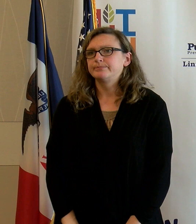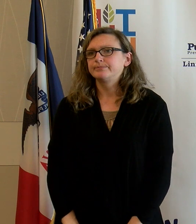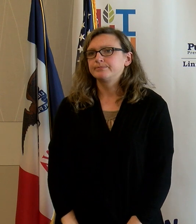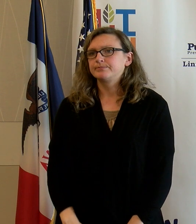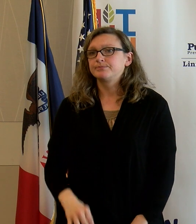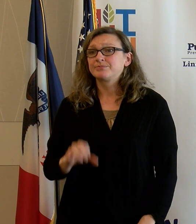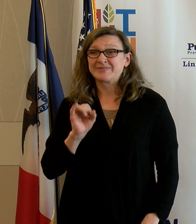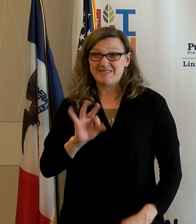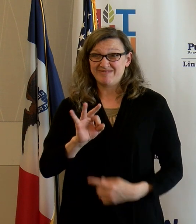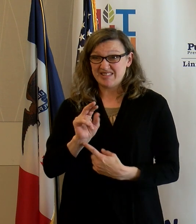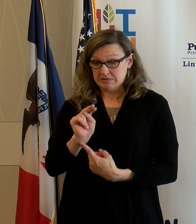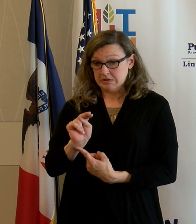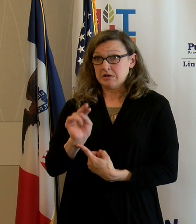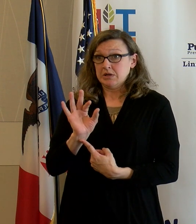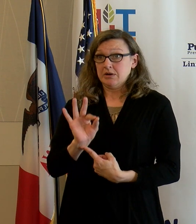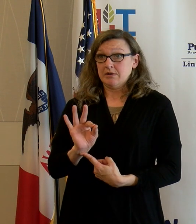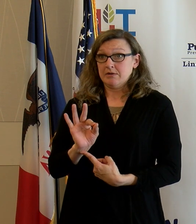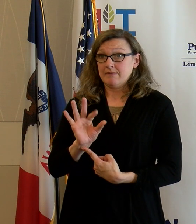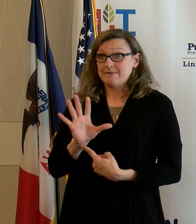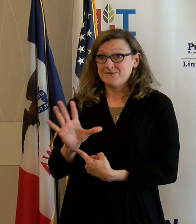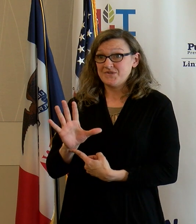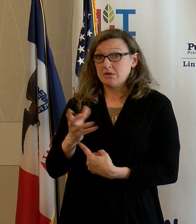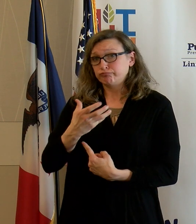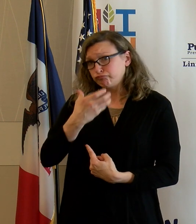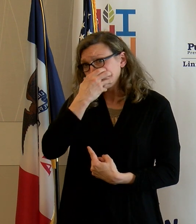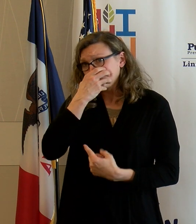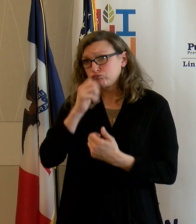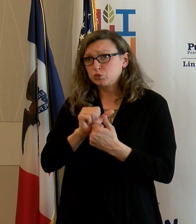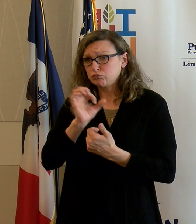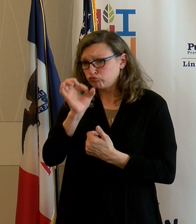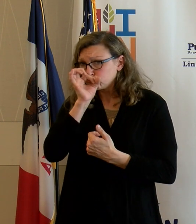can fit it appropriately for protection, then we would do that.